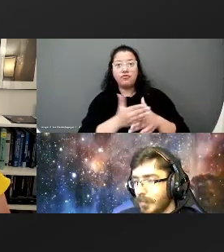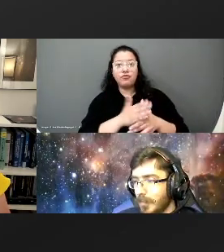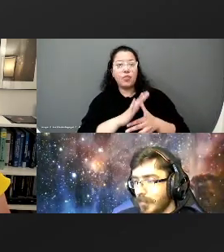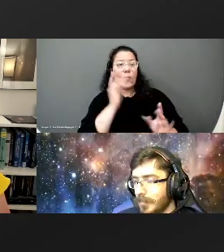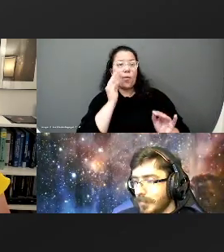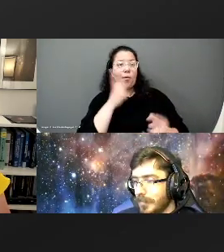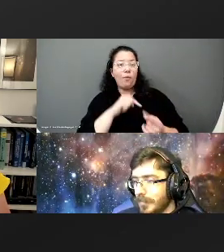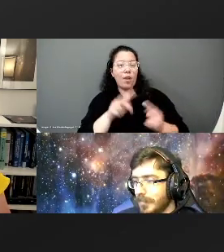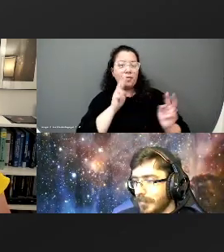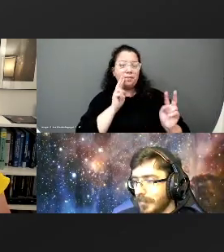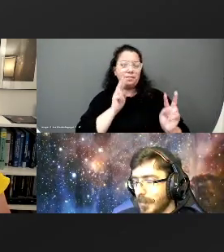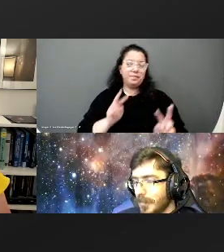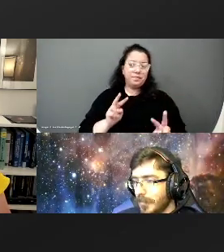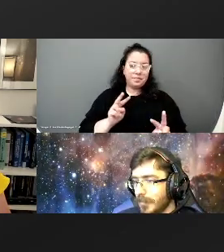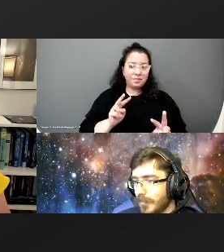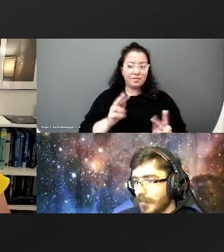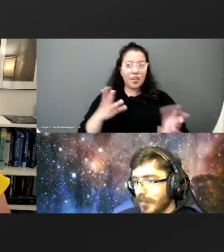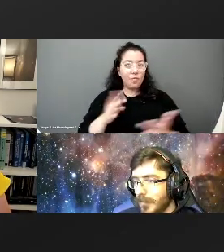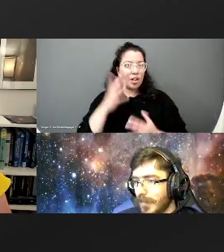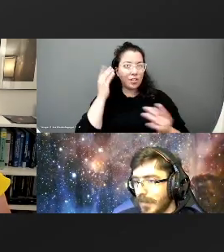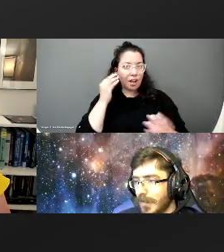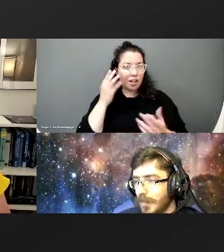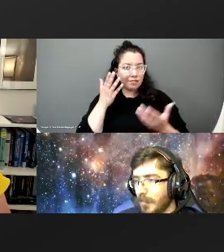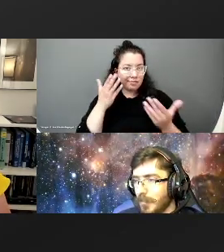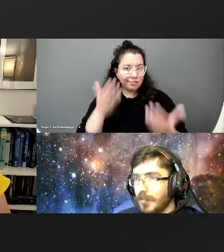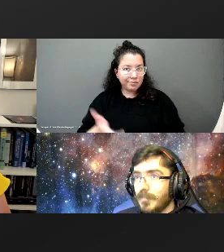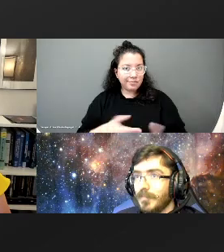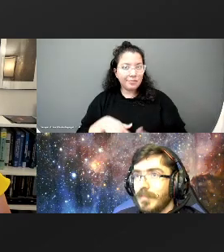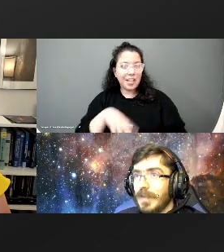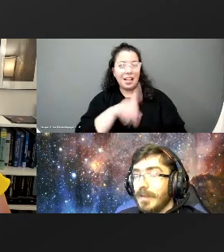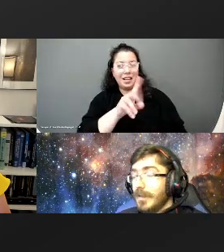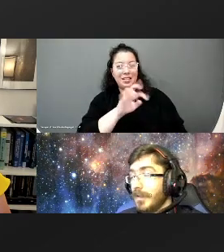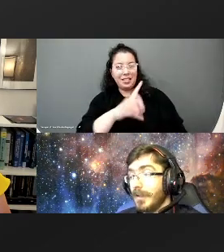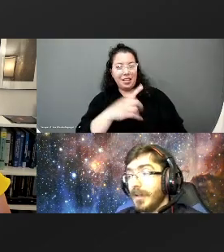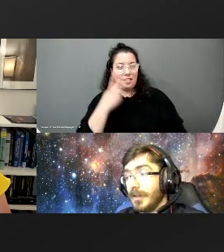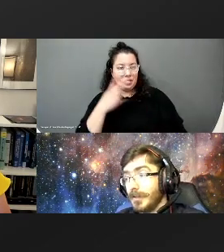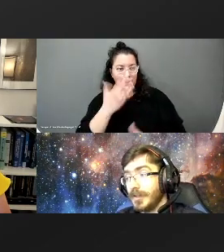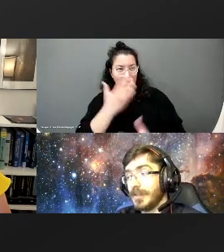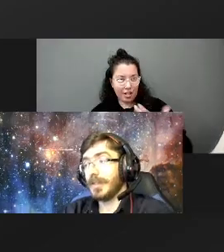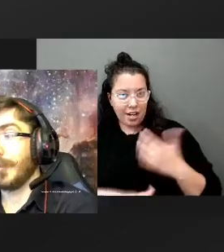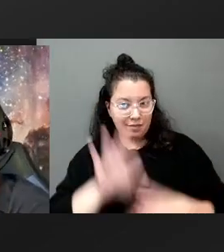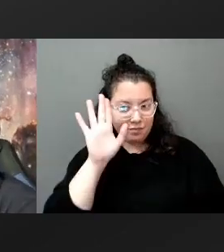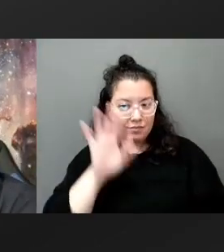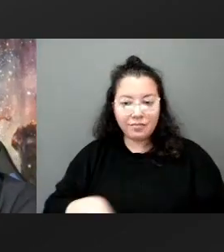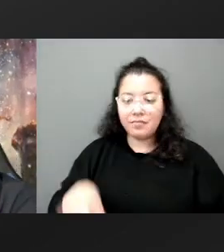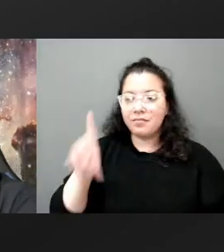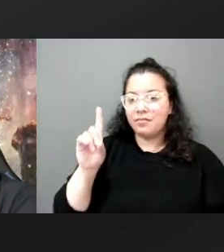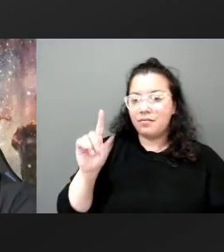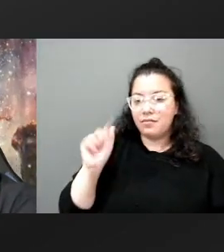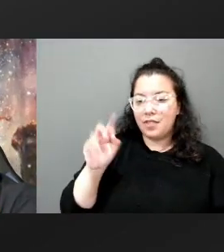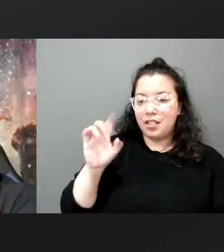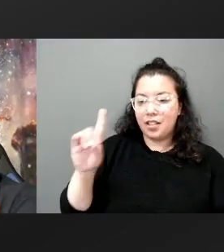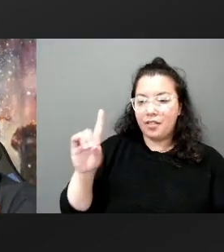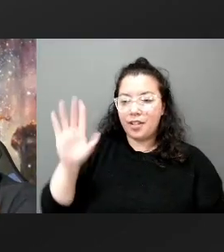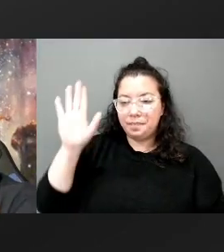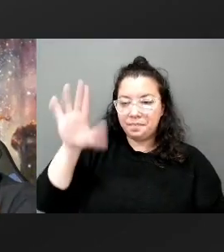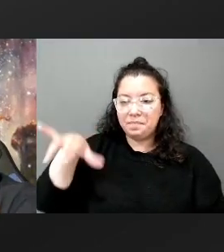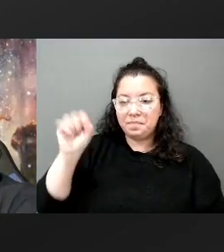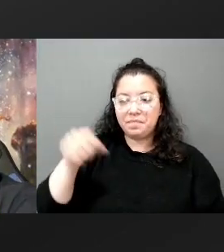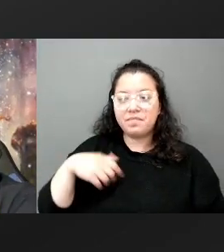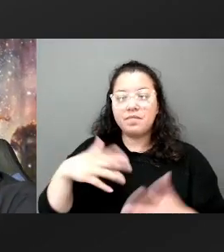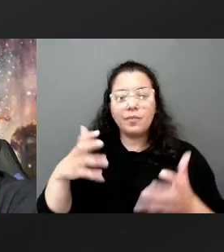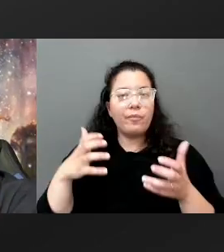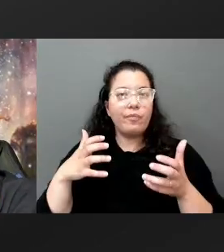this beautiful view in front of you. David, I just saw your hand. Yeah, I can just echo what you were saying as well, in the sense